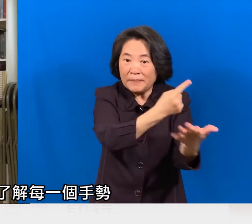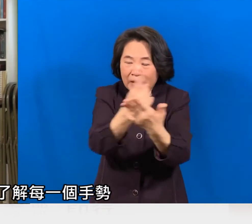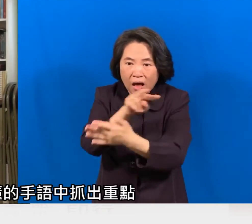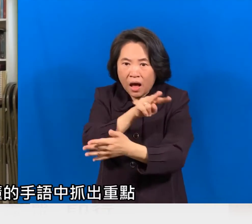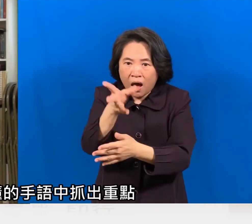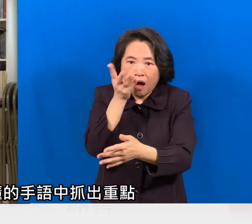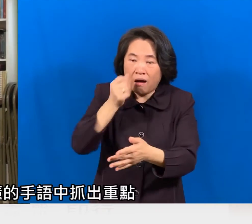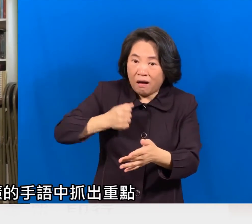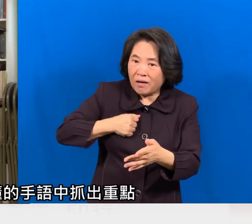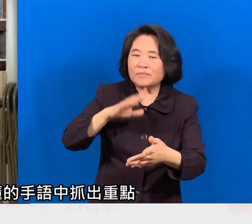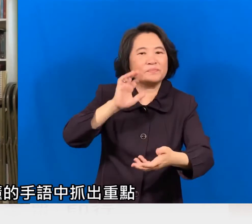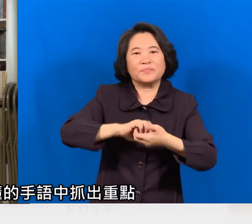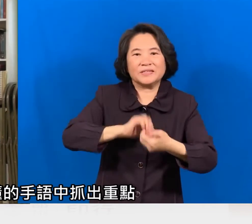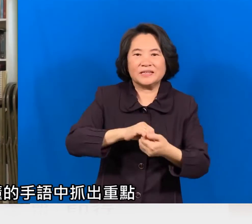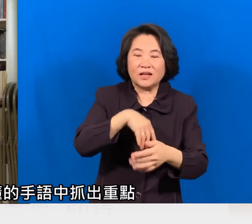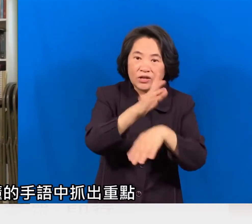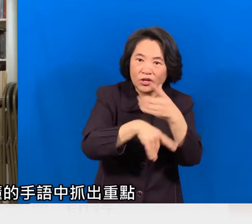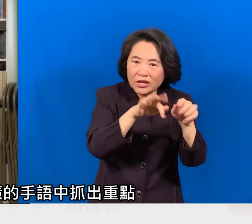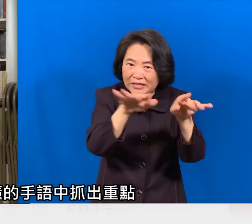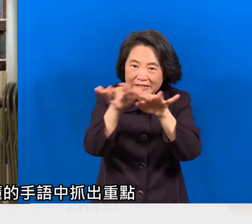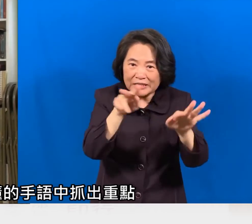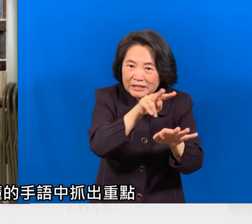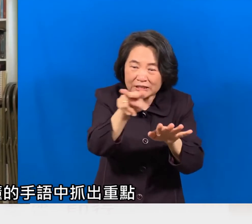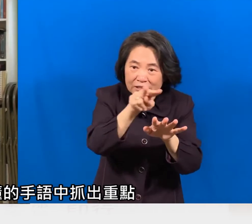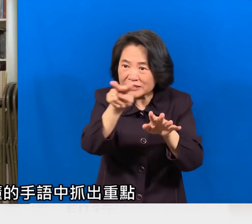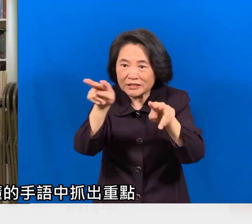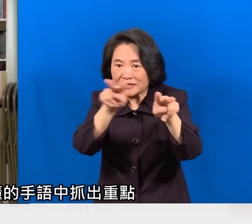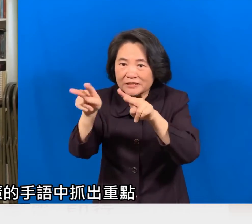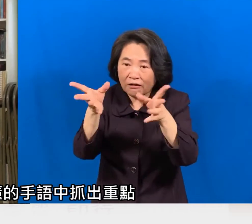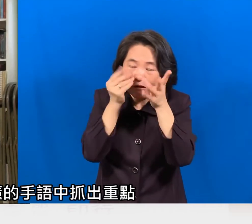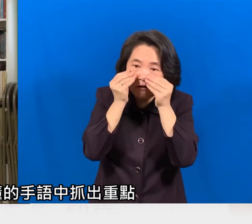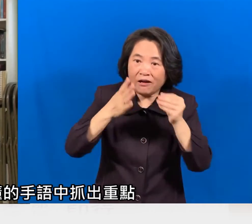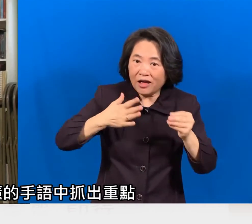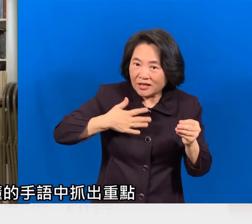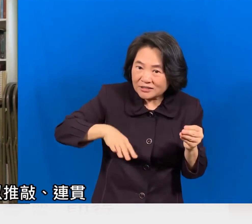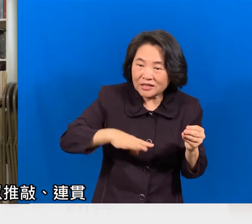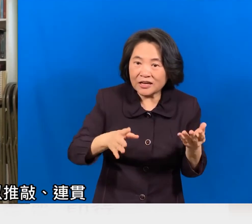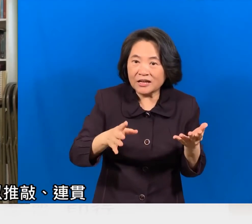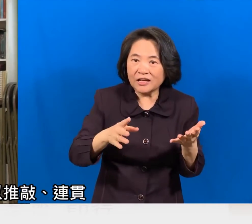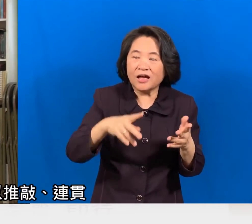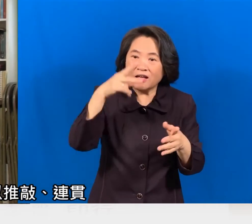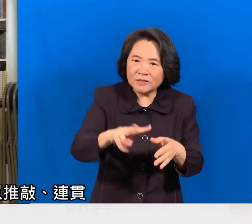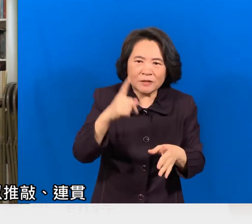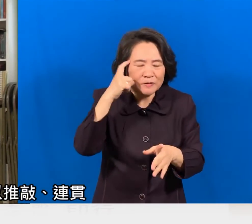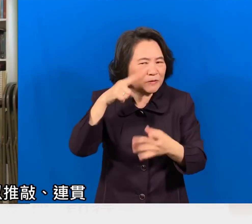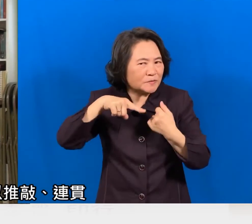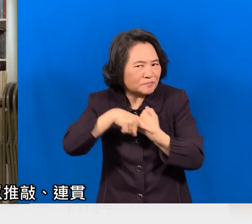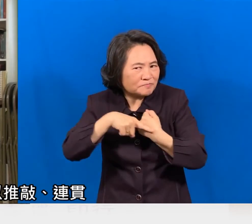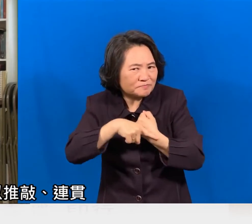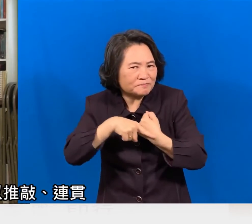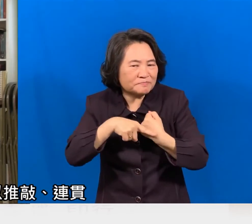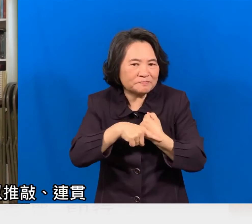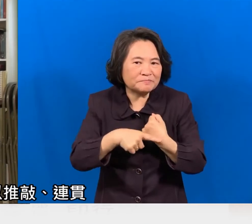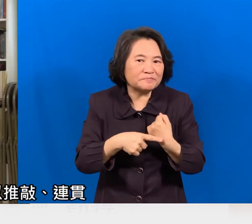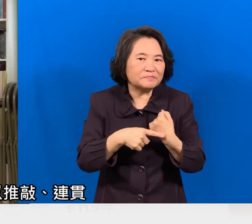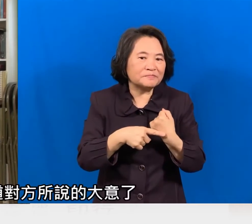single sign. As long as you are able to catch the main ideas from those signs that you do recognize, and can add a little bit of